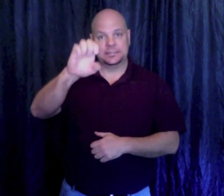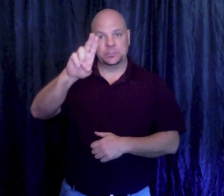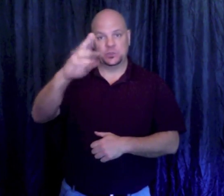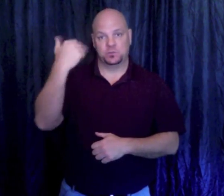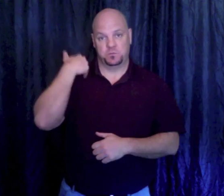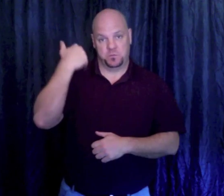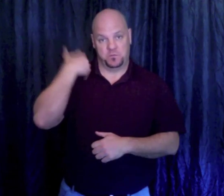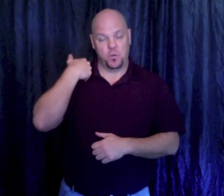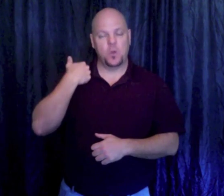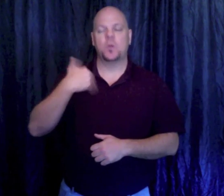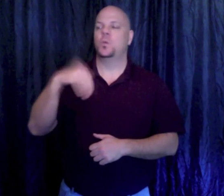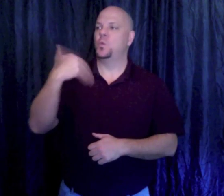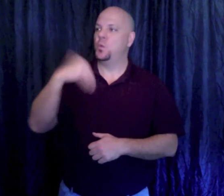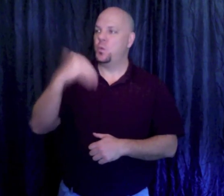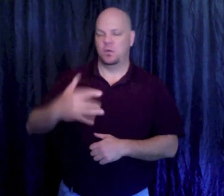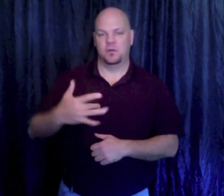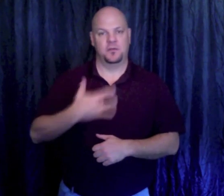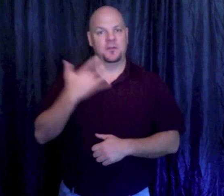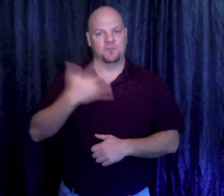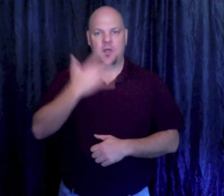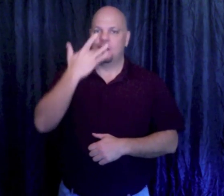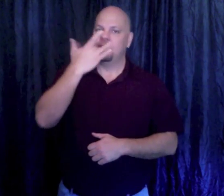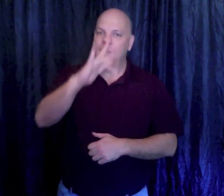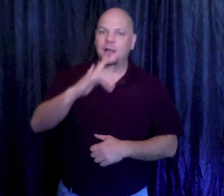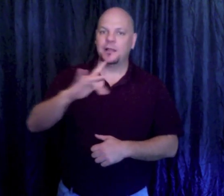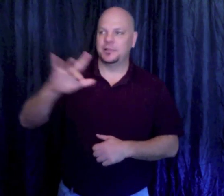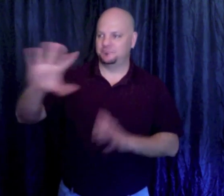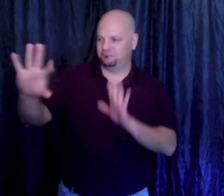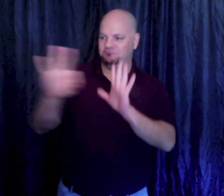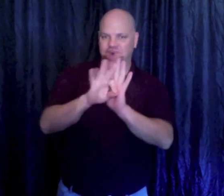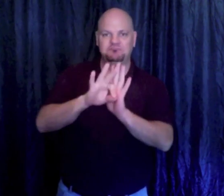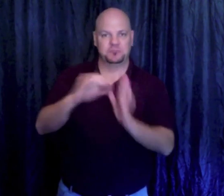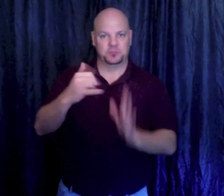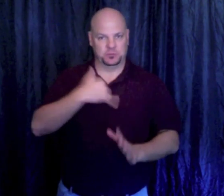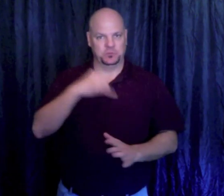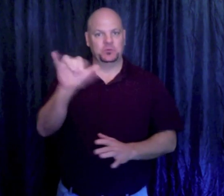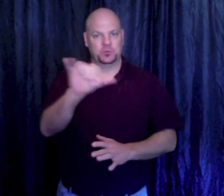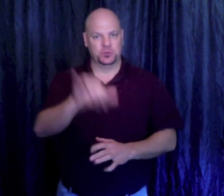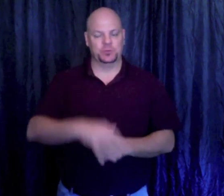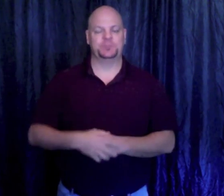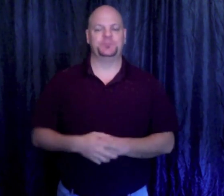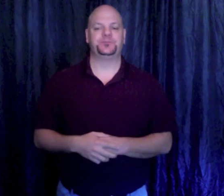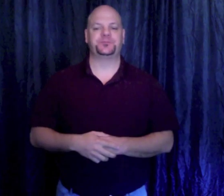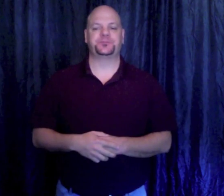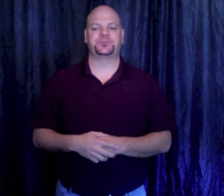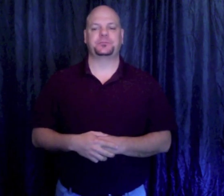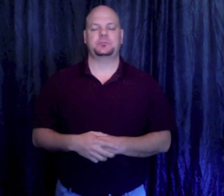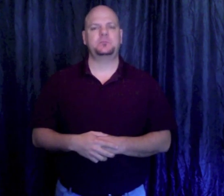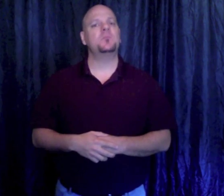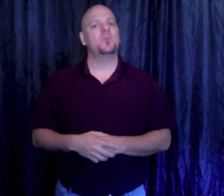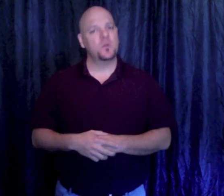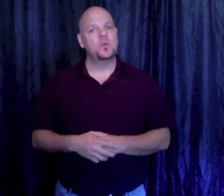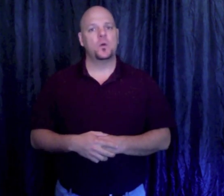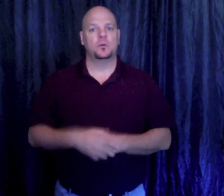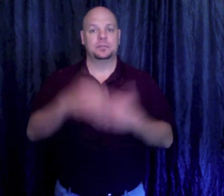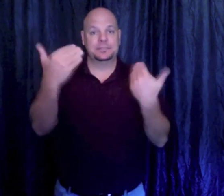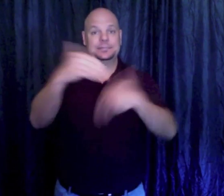just really feel really lucky that I was picked as well. So the topic of my